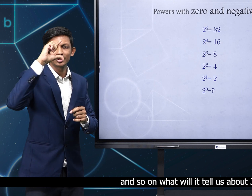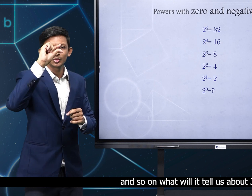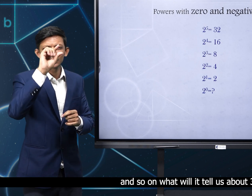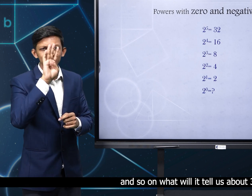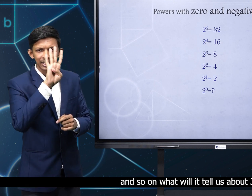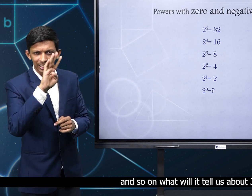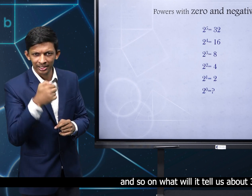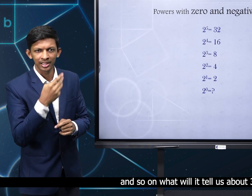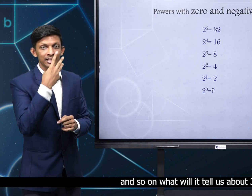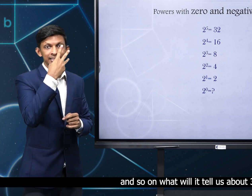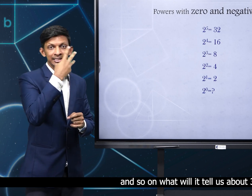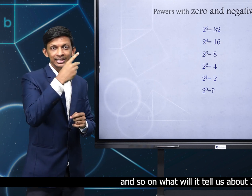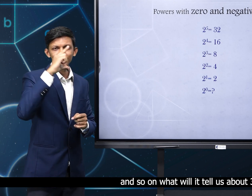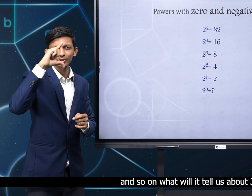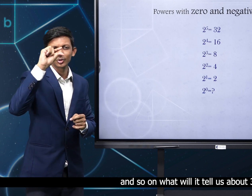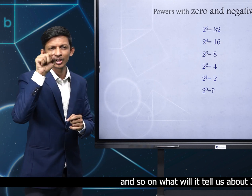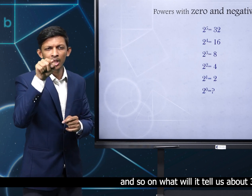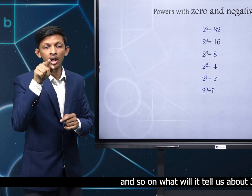about 3 to the power of 0?